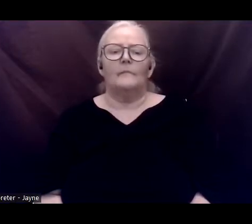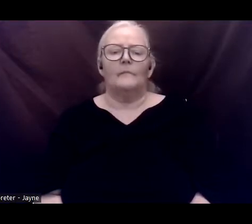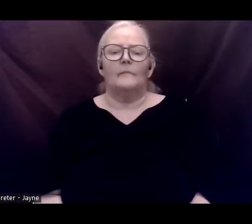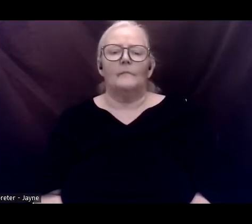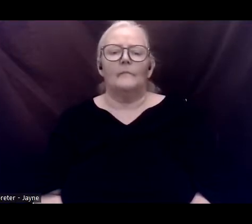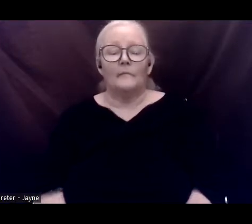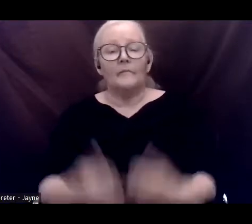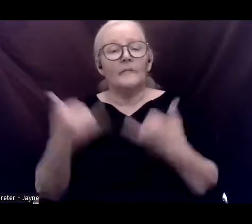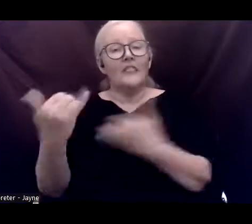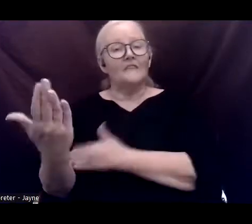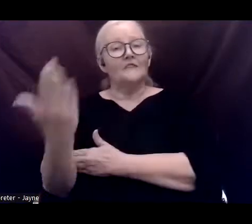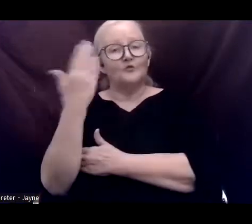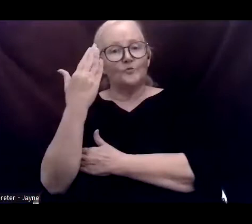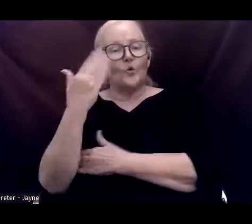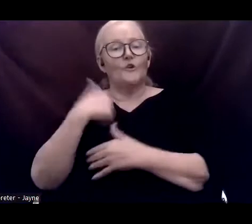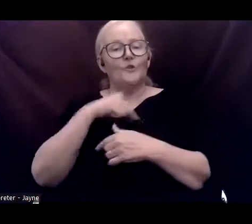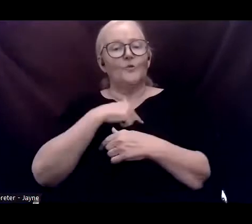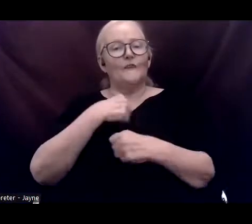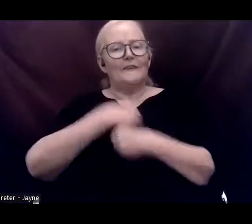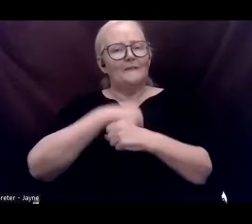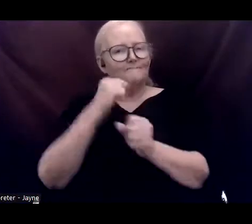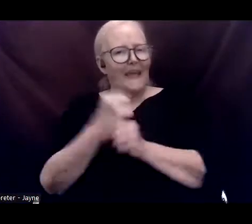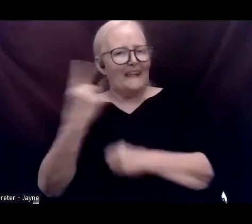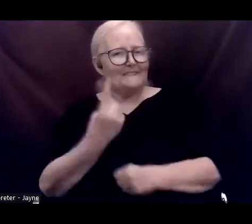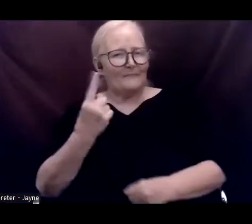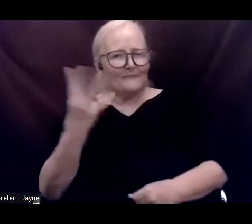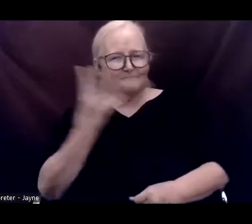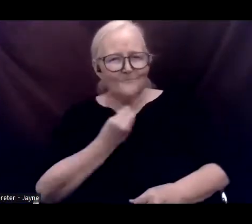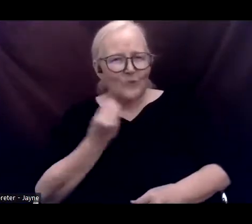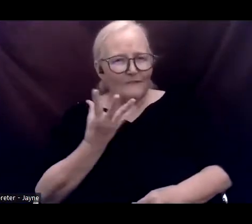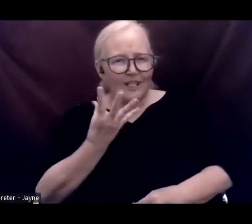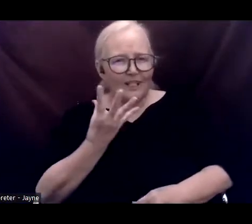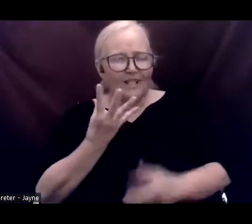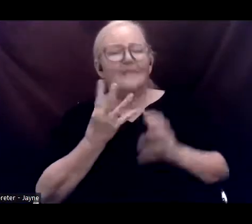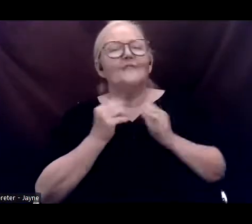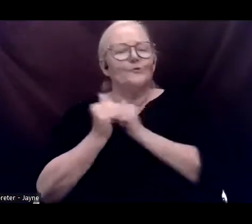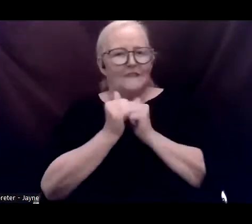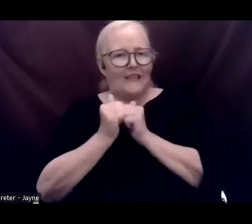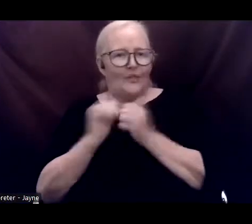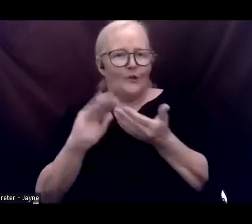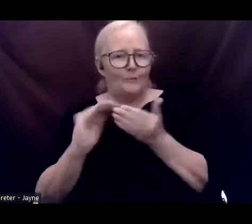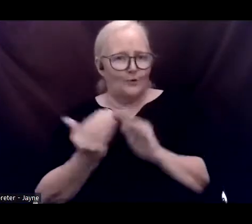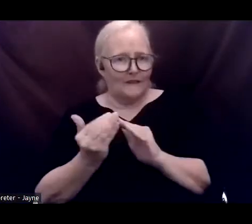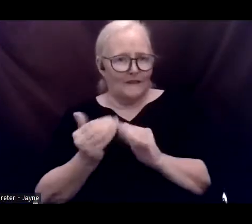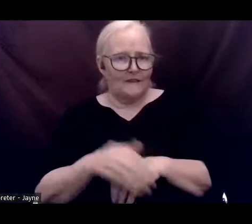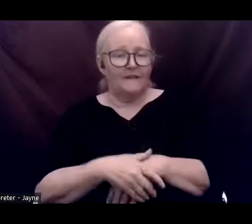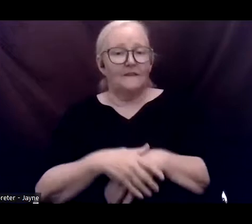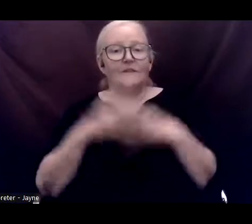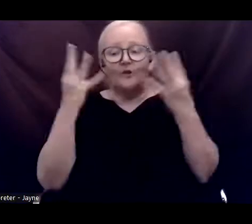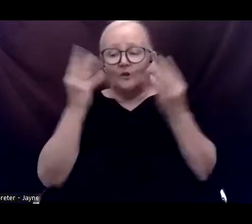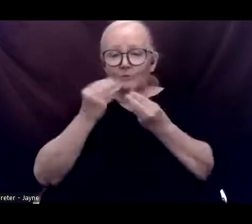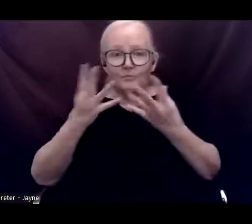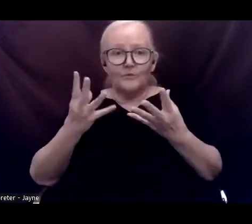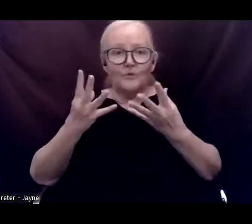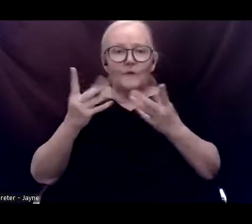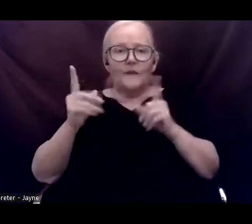This morning, we have created something beautiful in community. May beauty walk